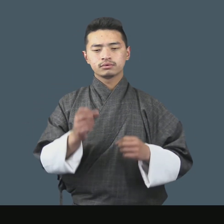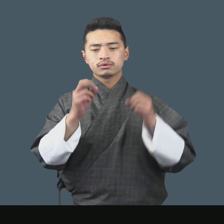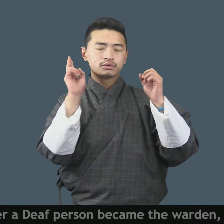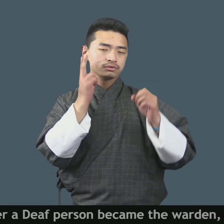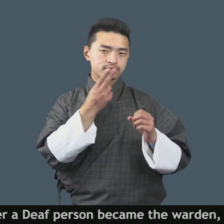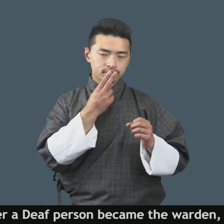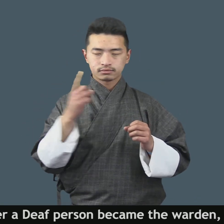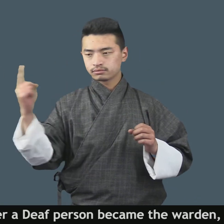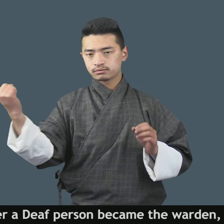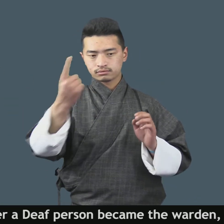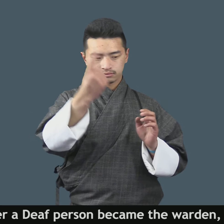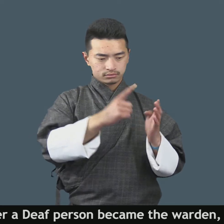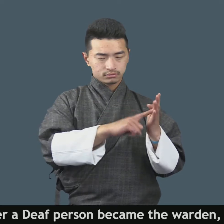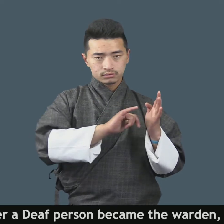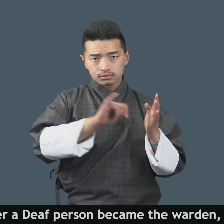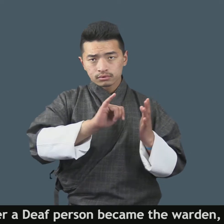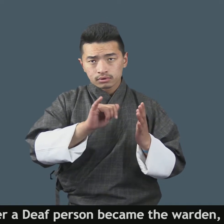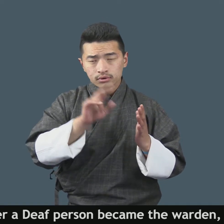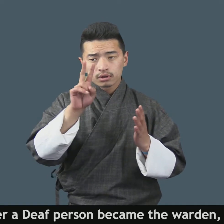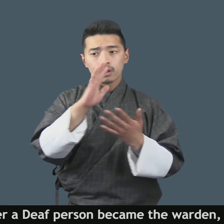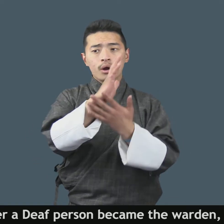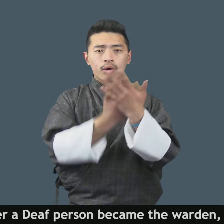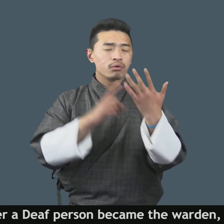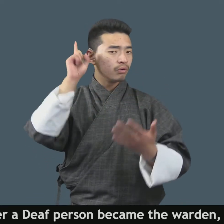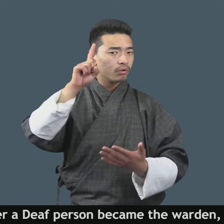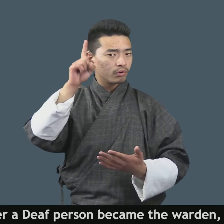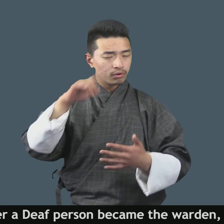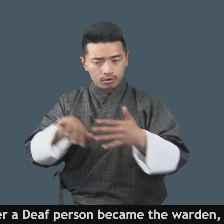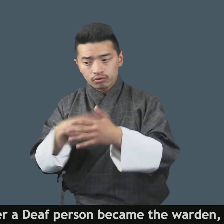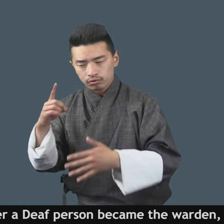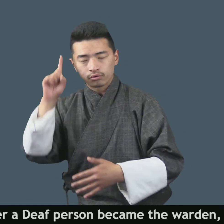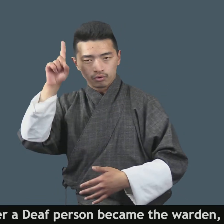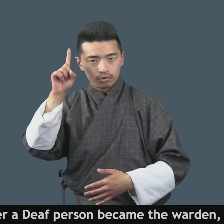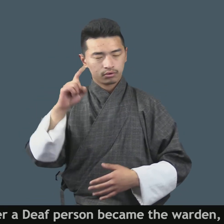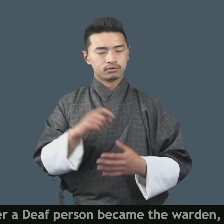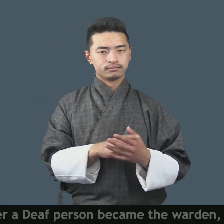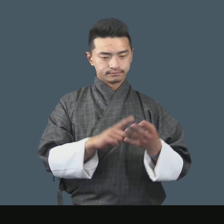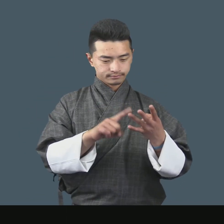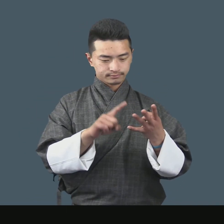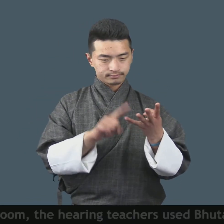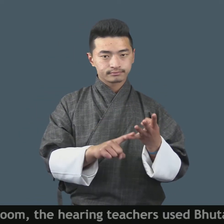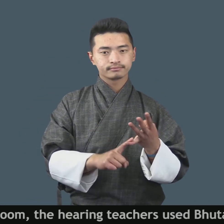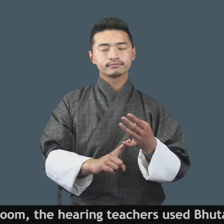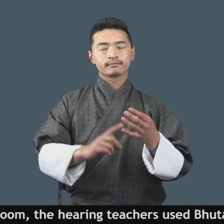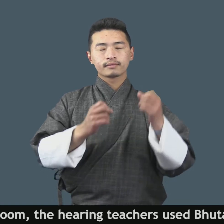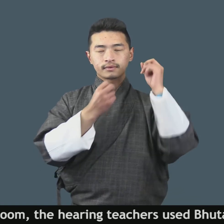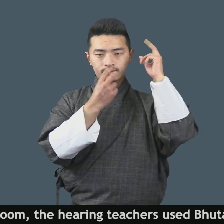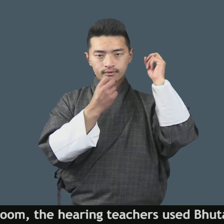Later, a deaf person became the warden. Everything became easy and understood what was said and instructed. In the classroom,